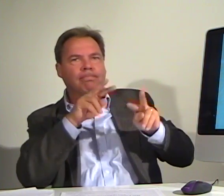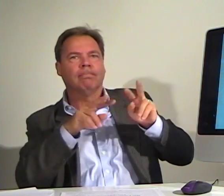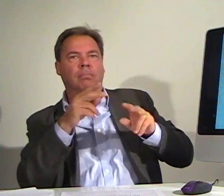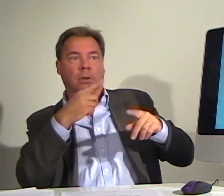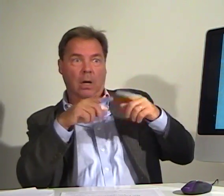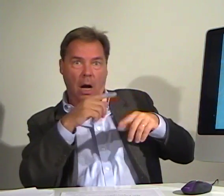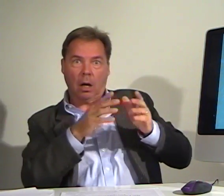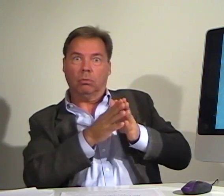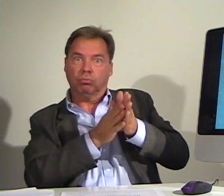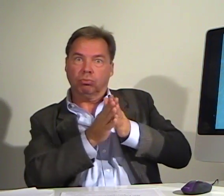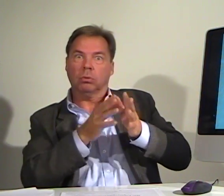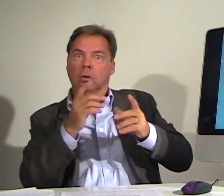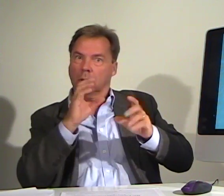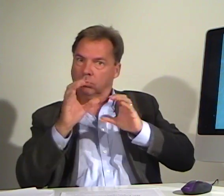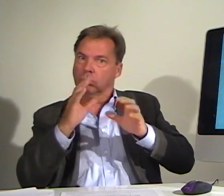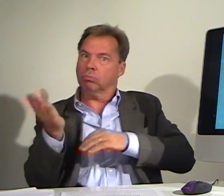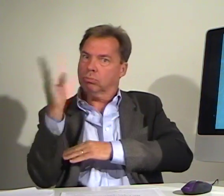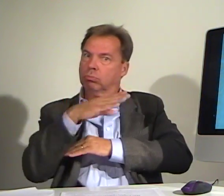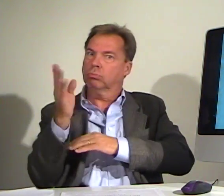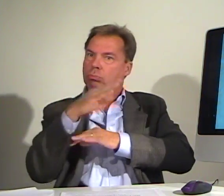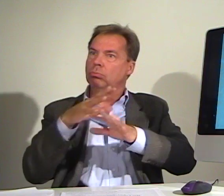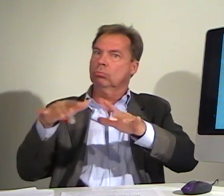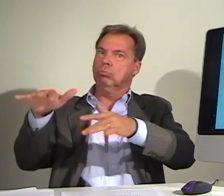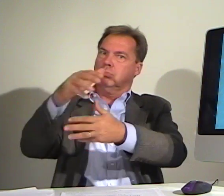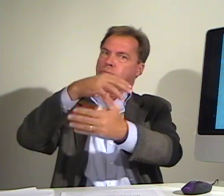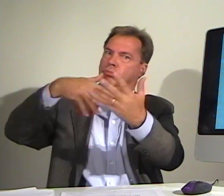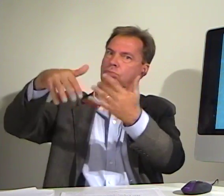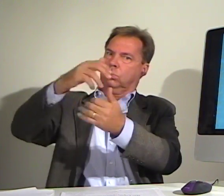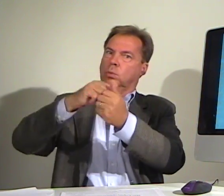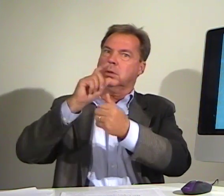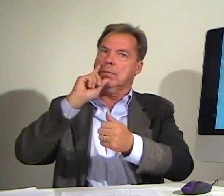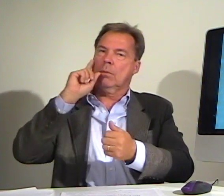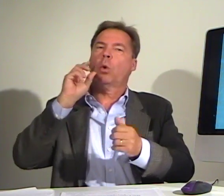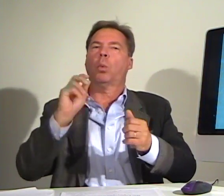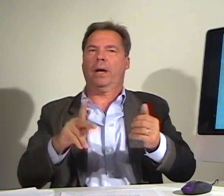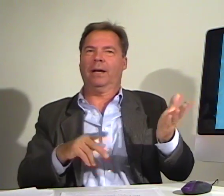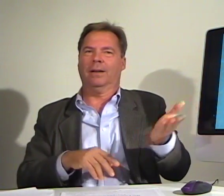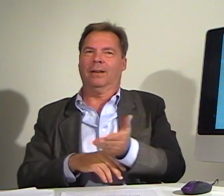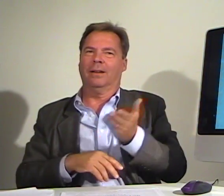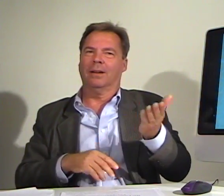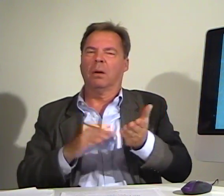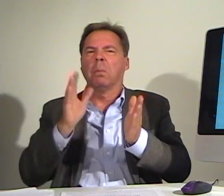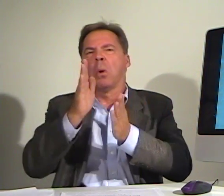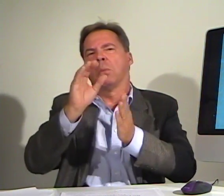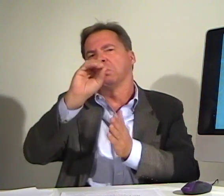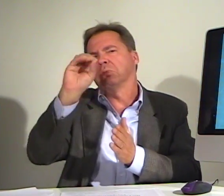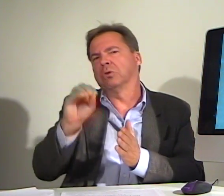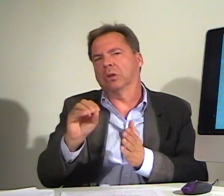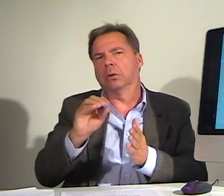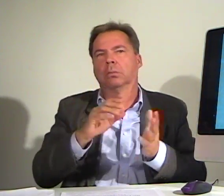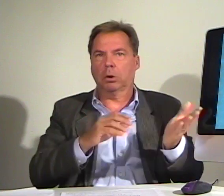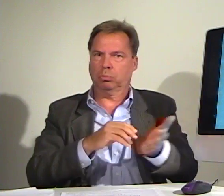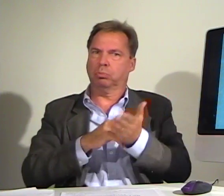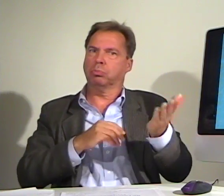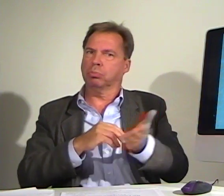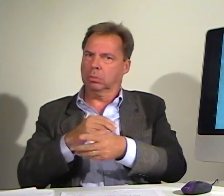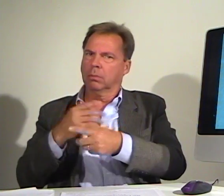screening program and an interview program, but those who are really anxious to use sign language all day are invited and welcome to come in.